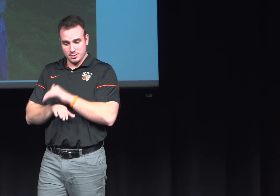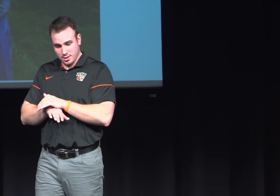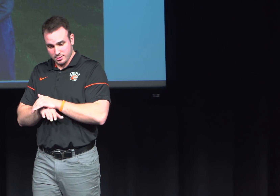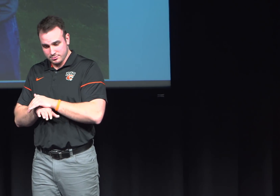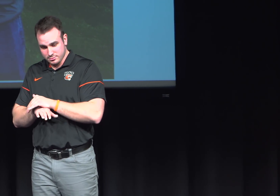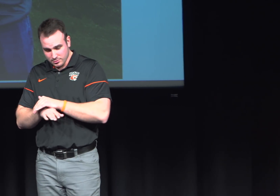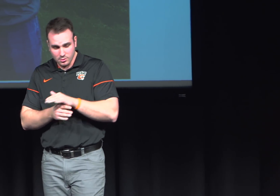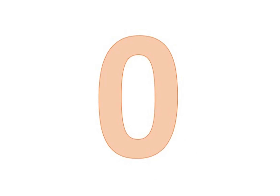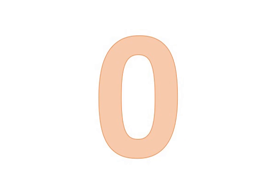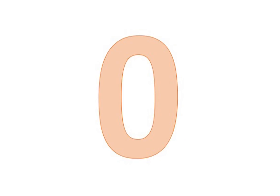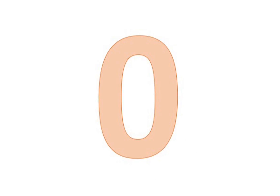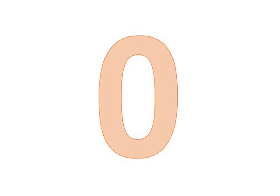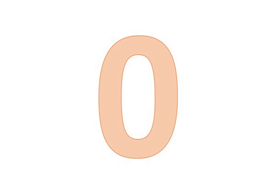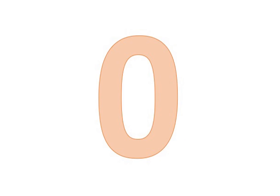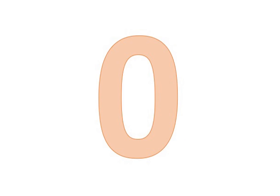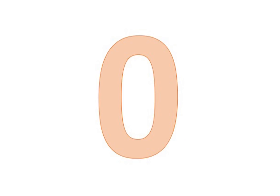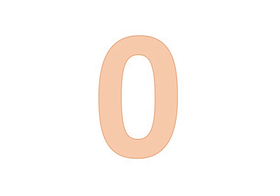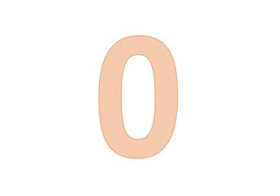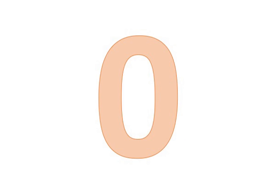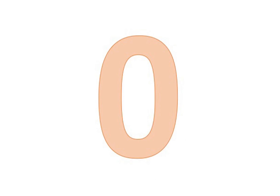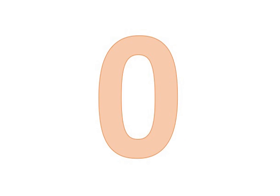all is calm, all is bright."